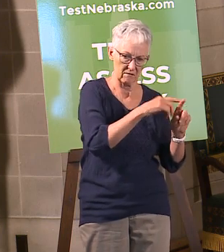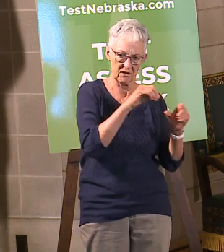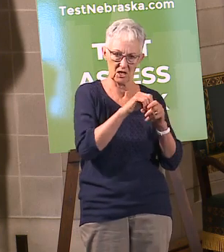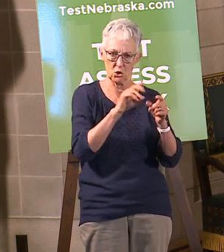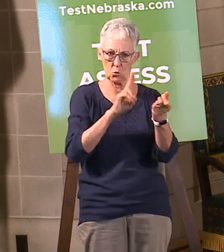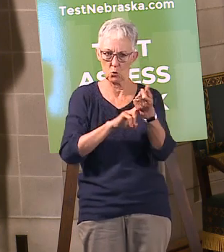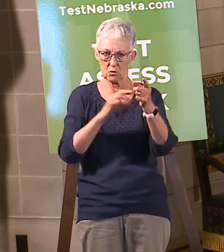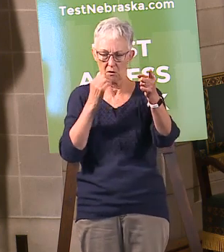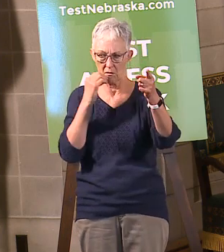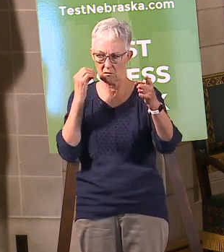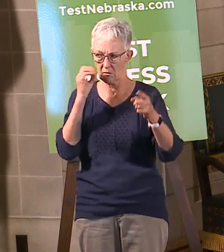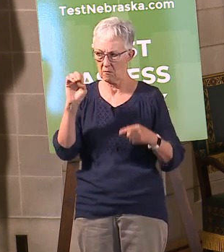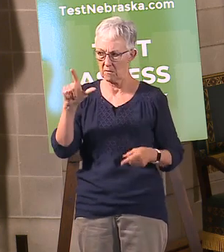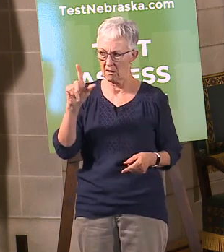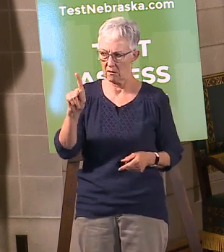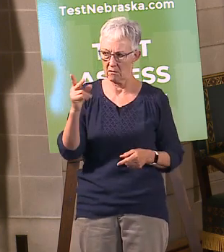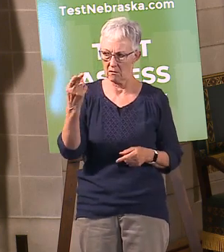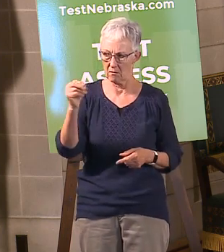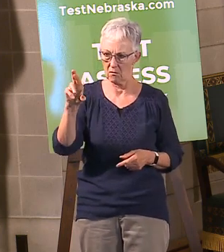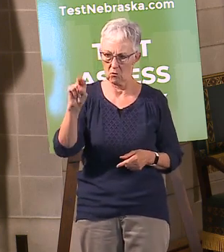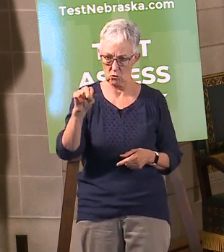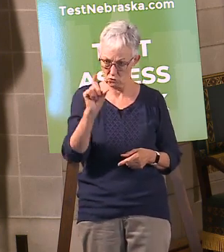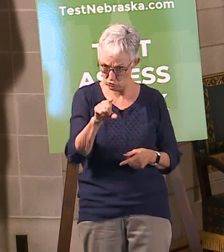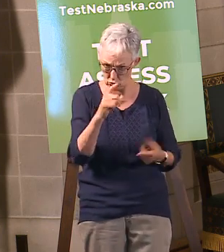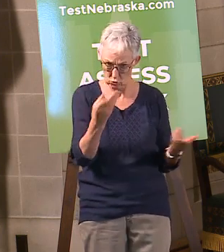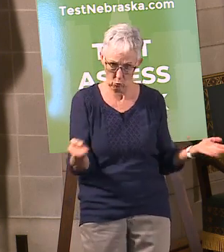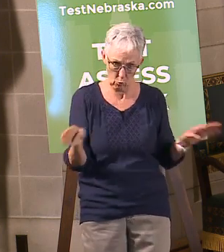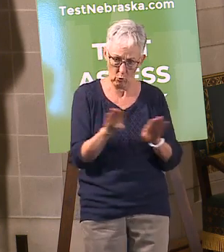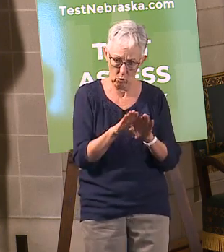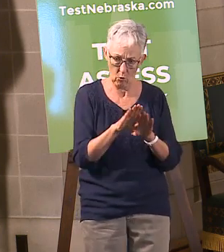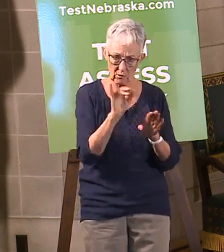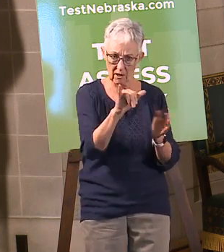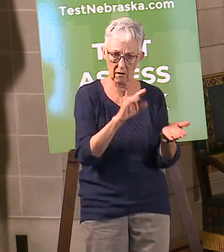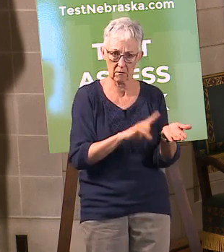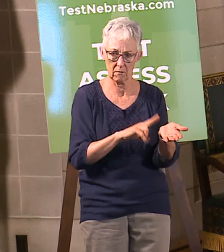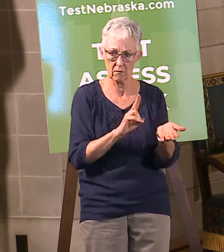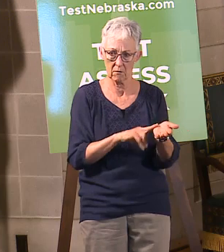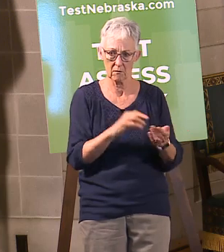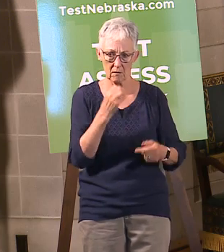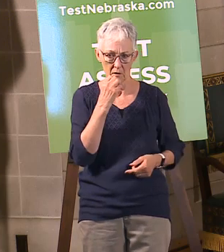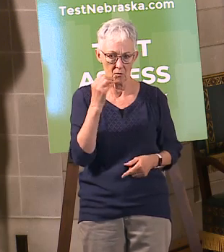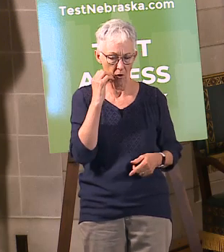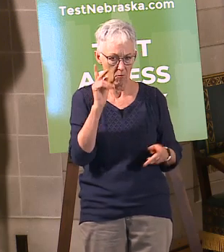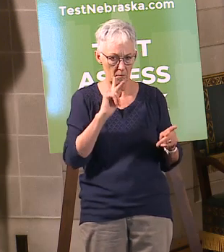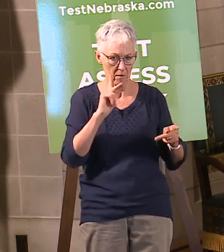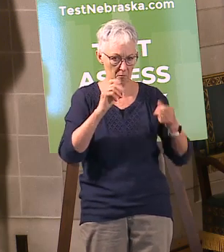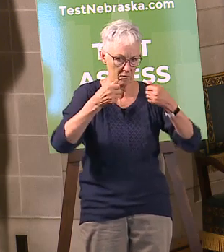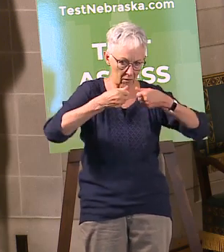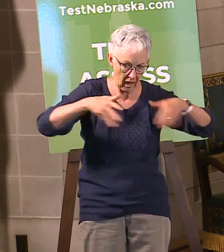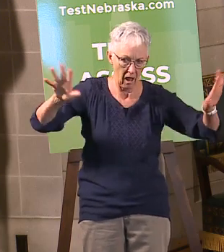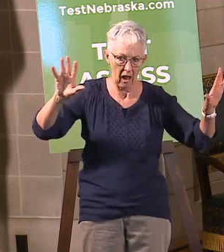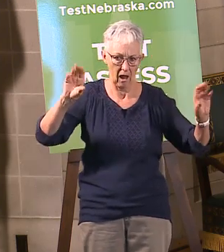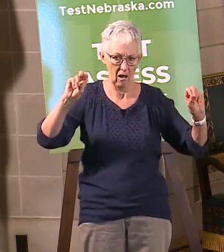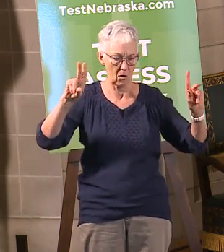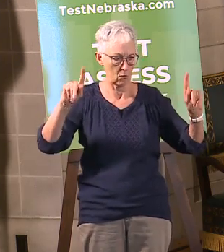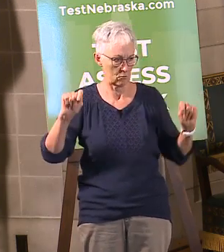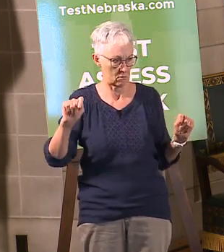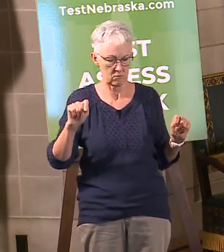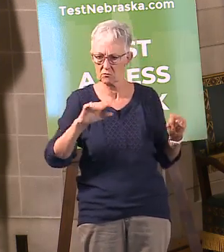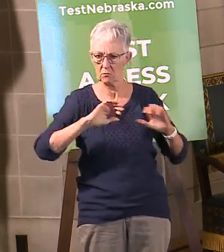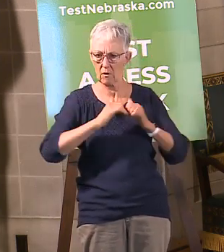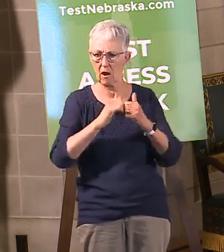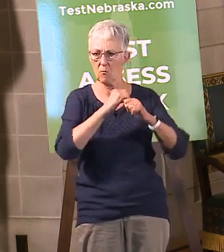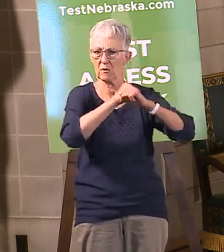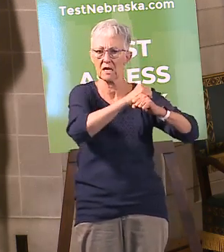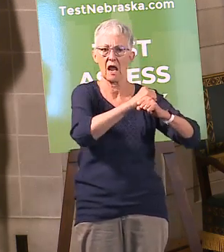Elkhorn. Do you feel this facility should be closed and evacuated? What direction are you prepared as government and state agencies about how to protect residents and workers at that